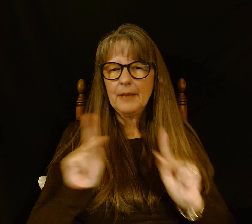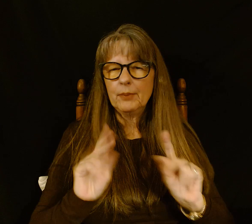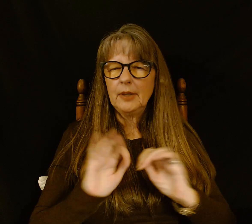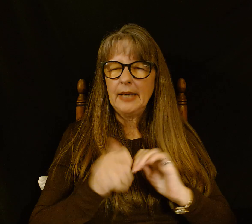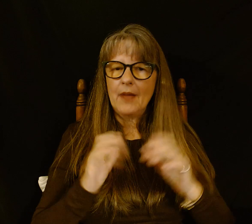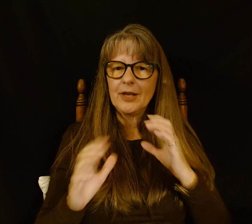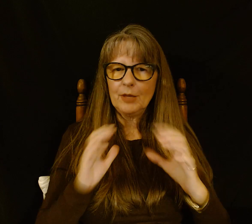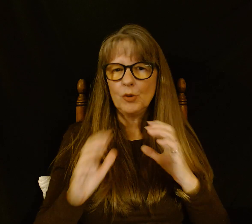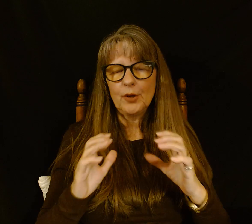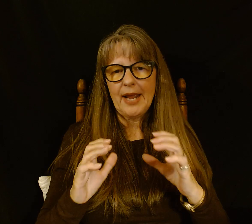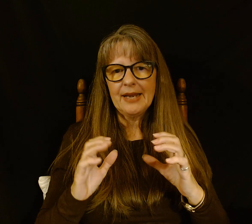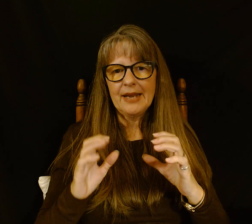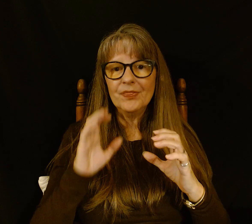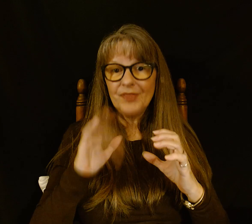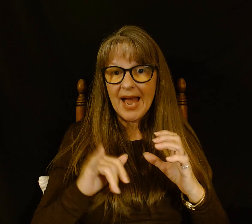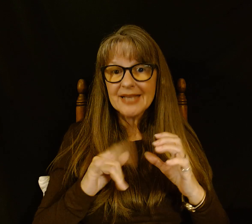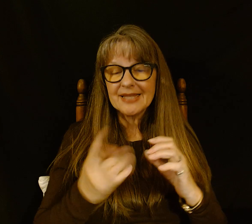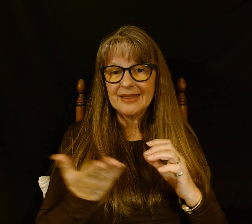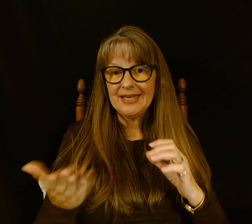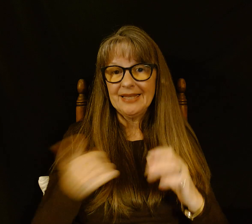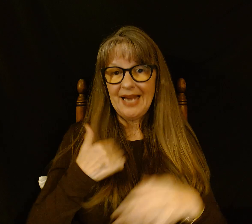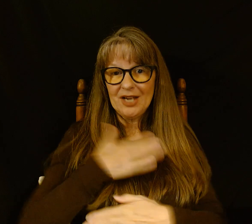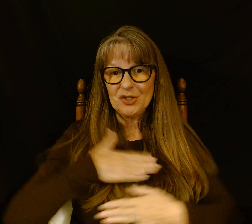and how they communicate, and that's the thing that I enjoy.